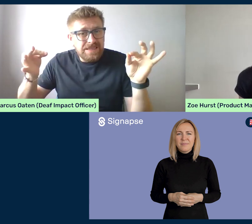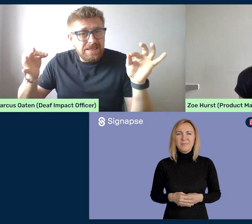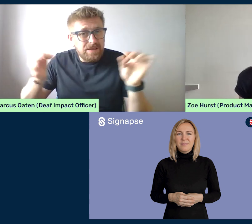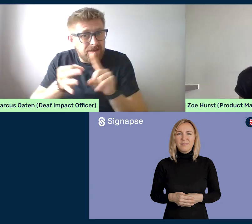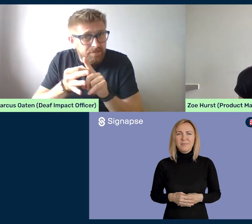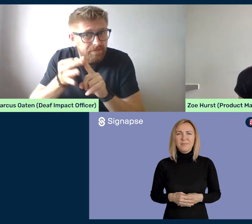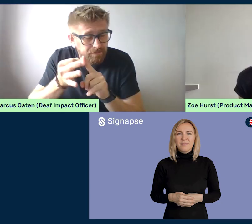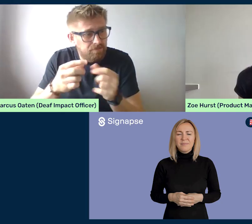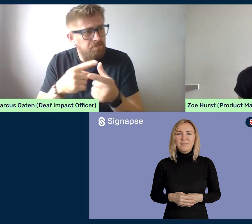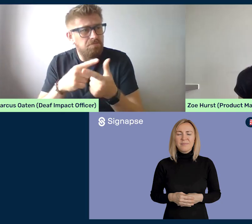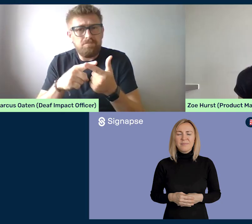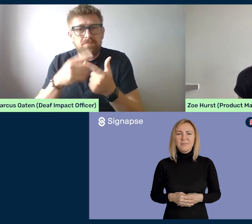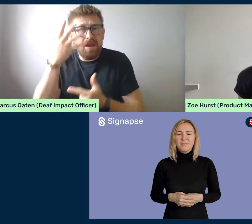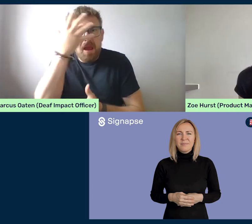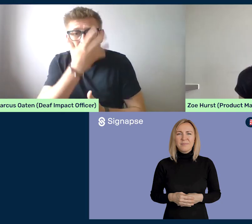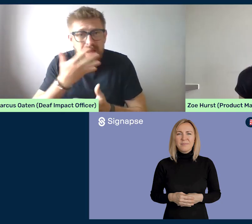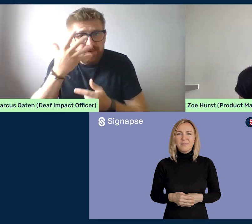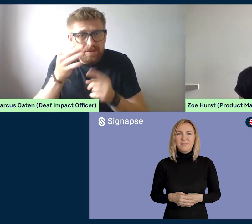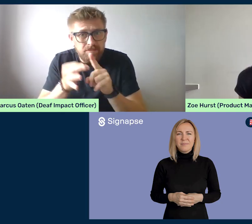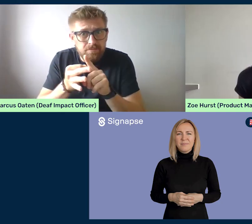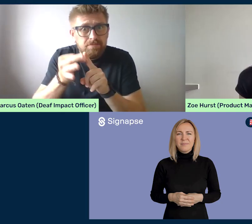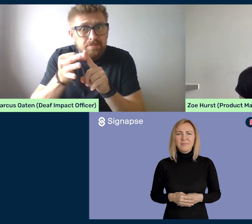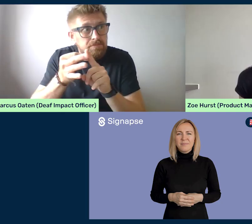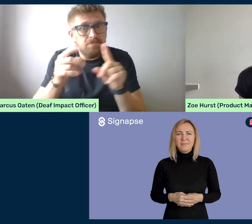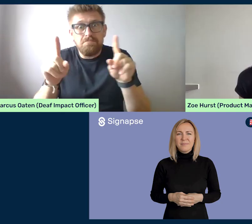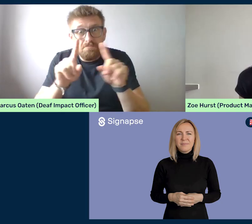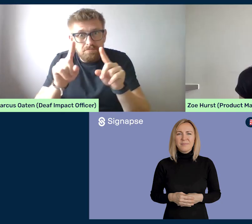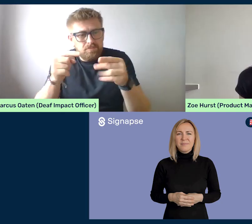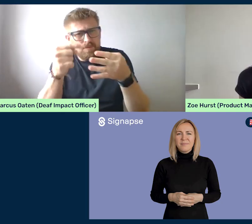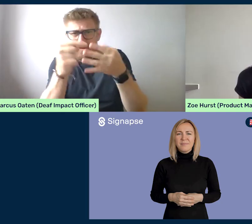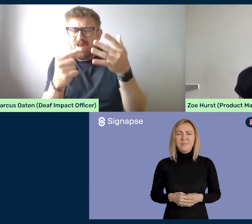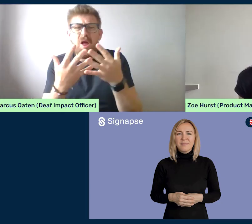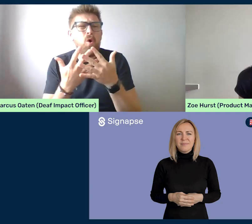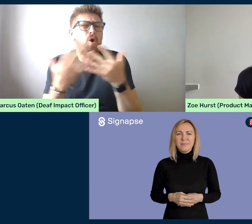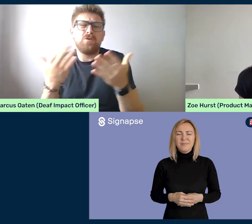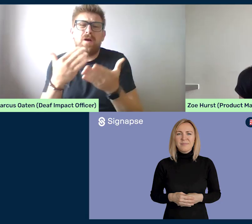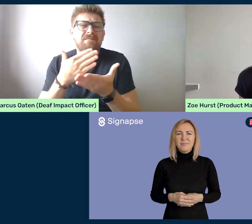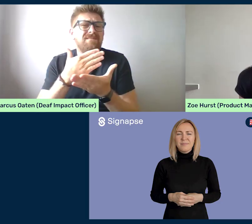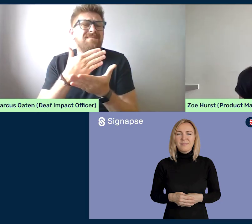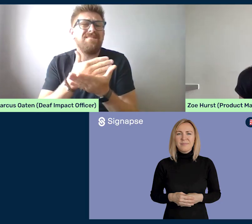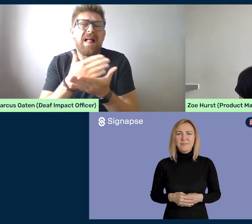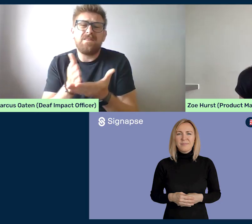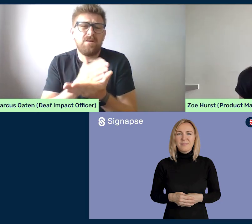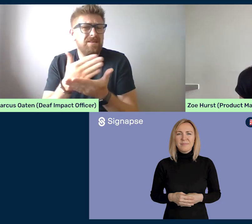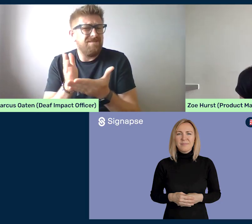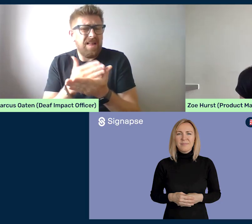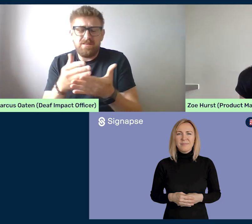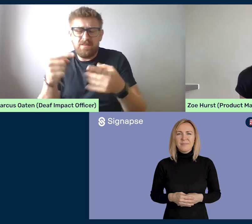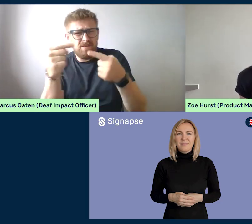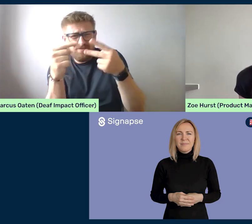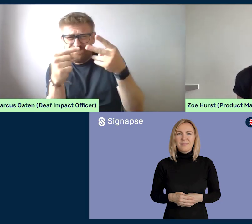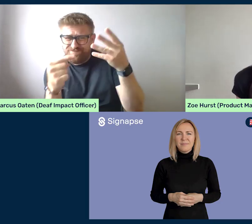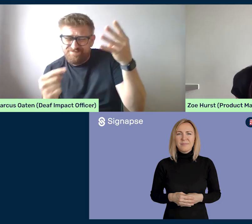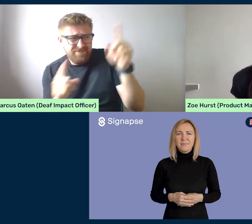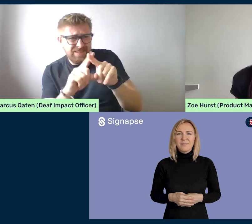that. It can be down to a linguistic improvement. It could be down to the non-manual features.